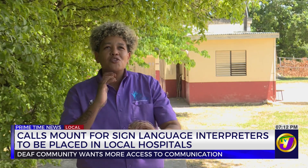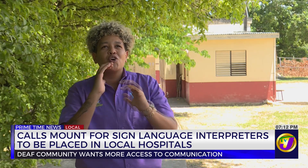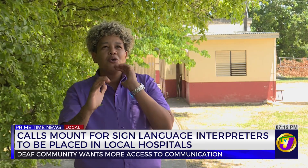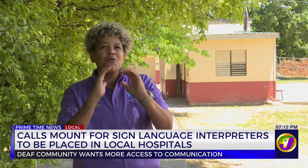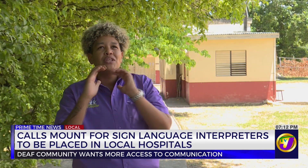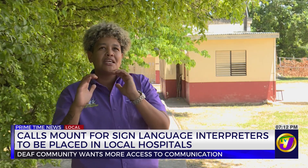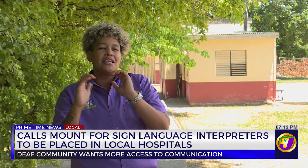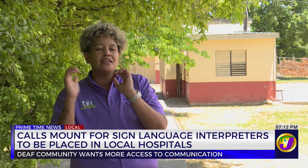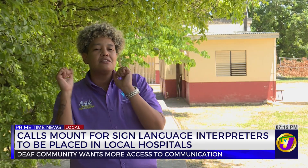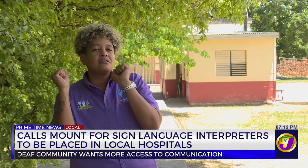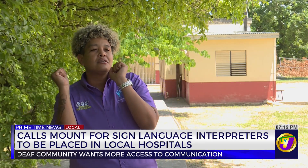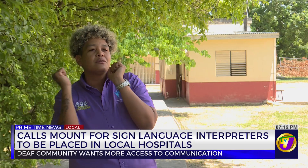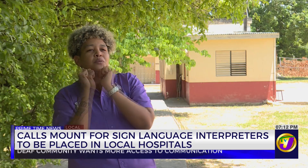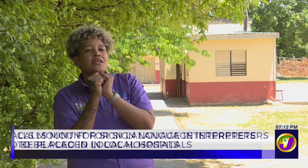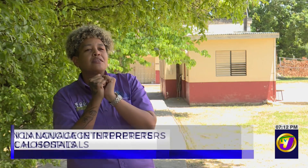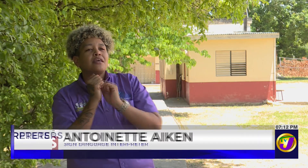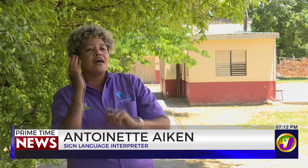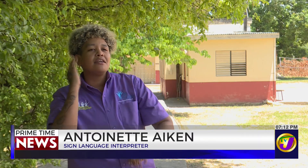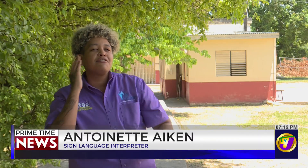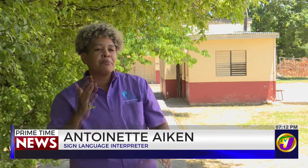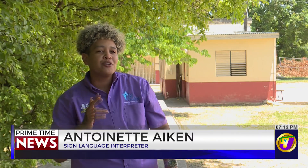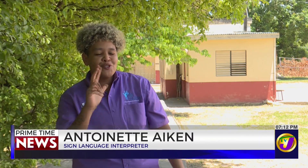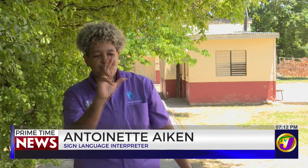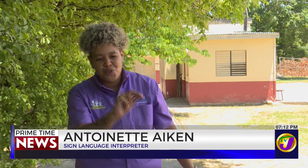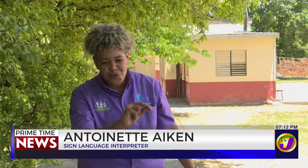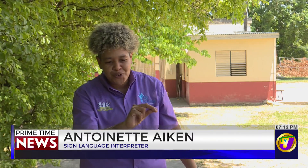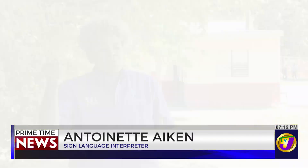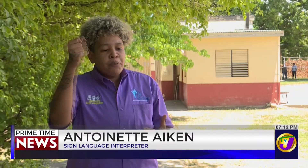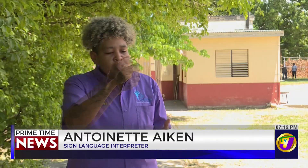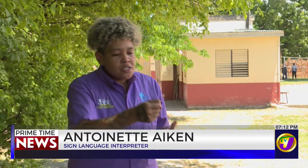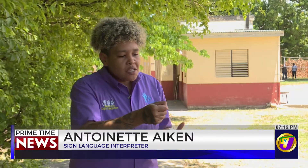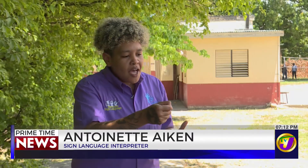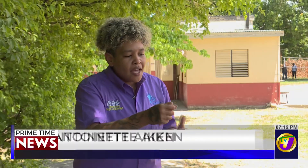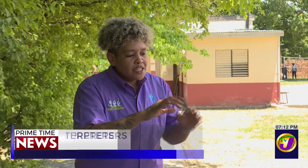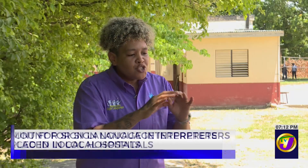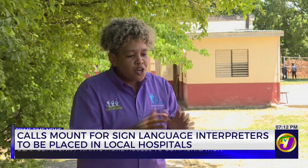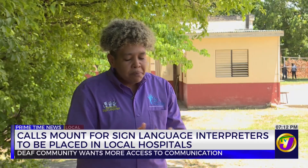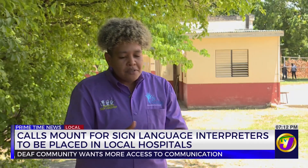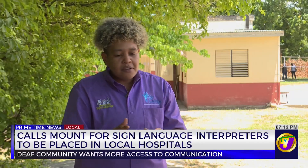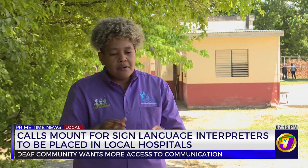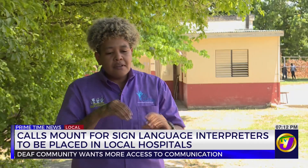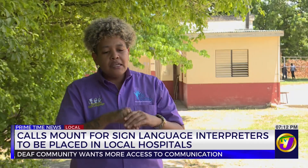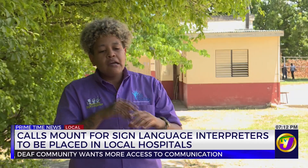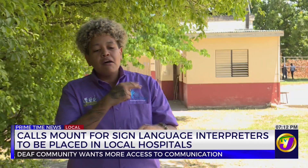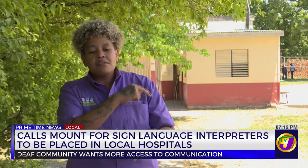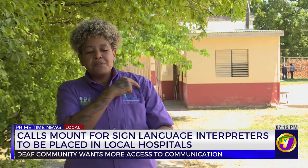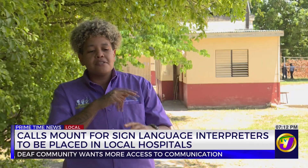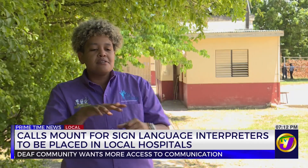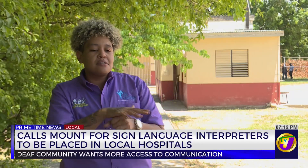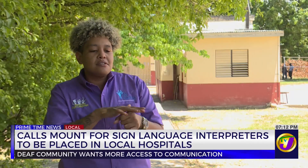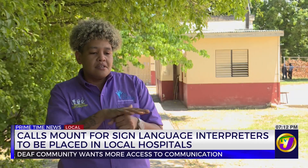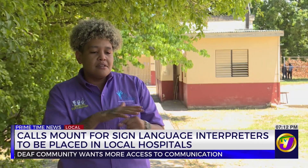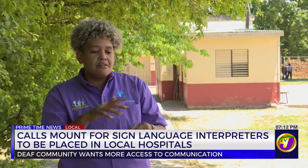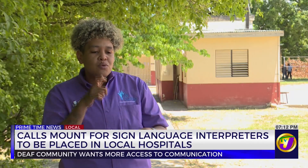to communicate with a deaf person? No. Put an interpreter in a hospital setting